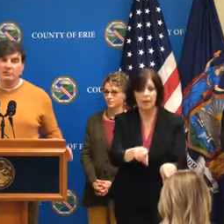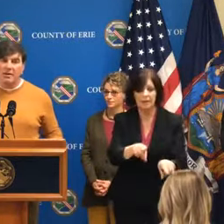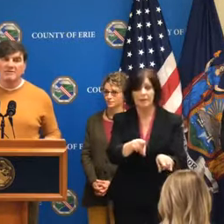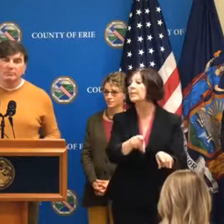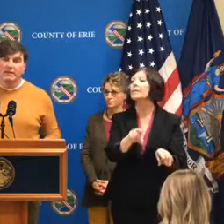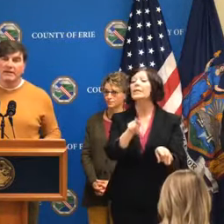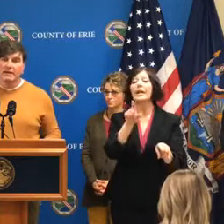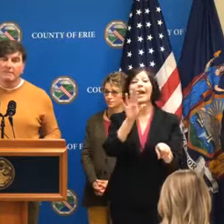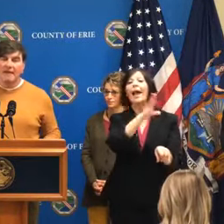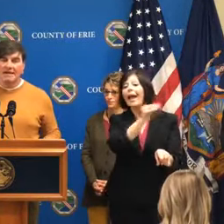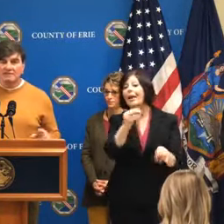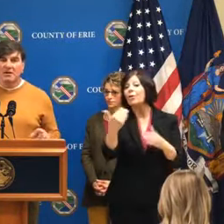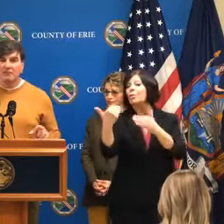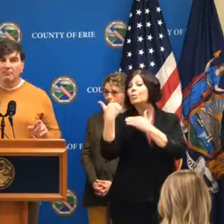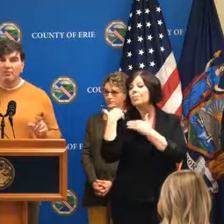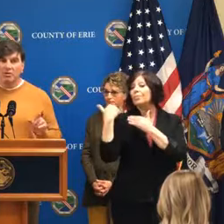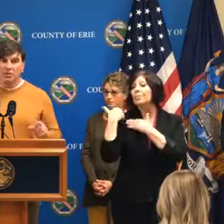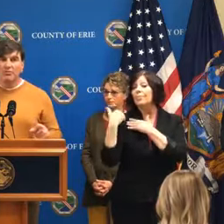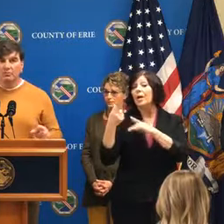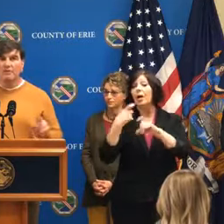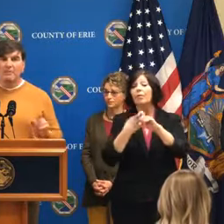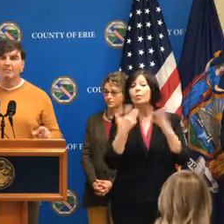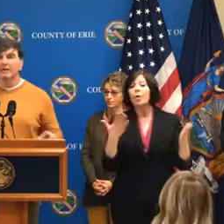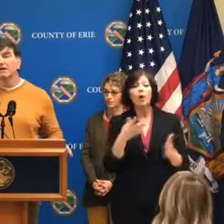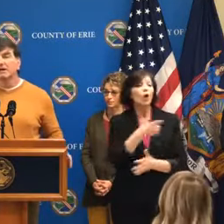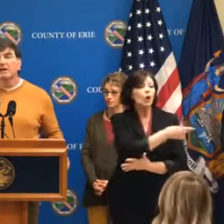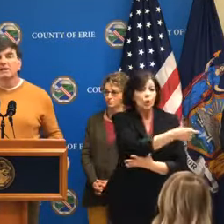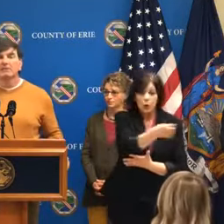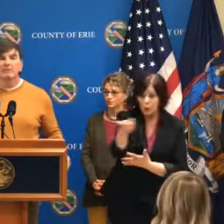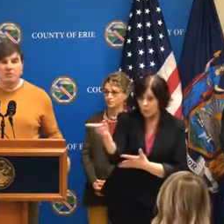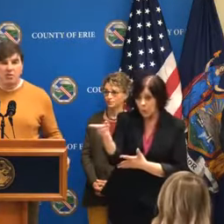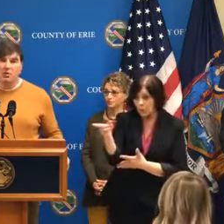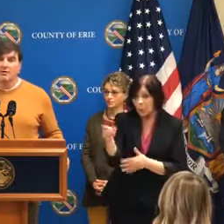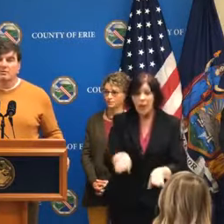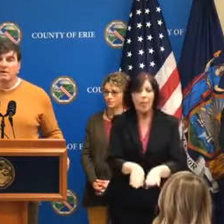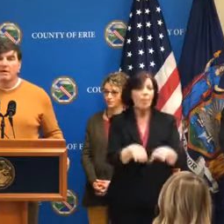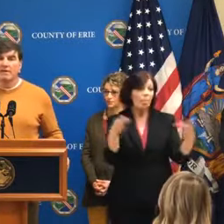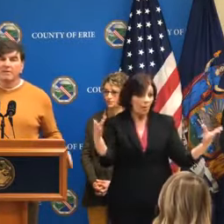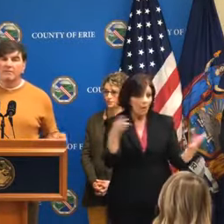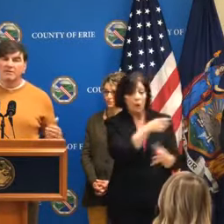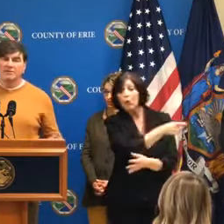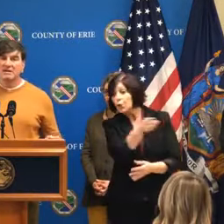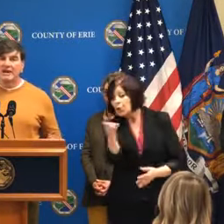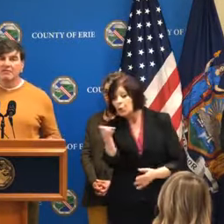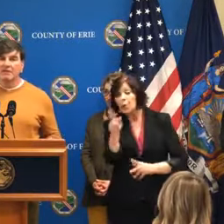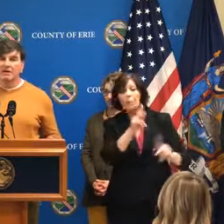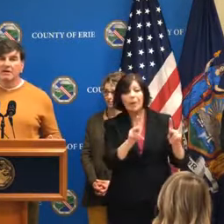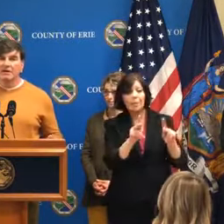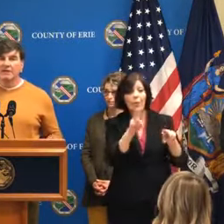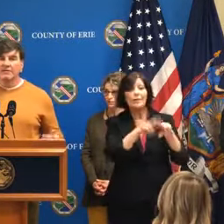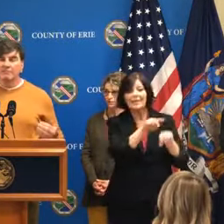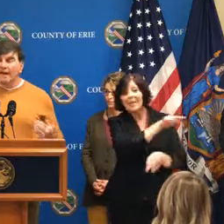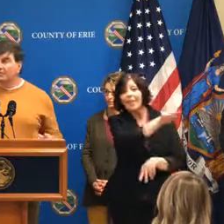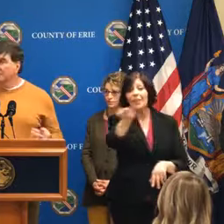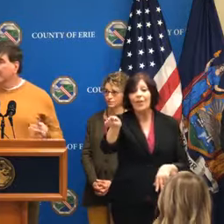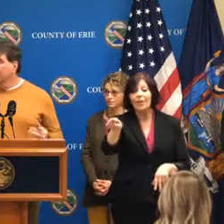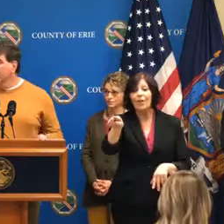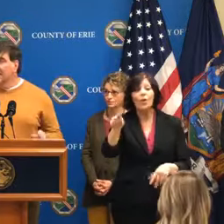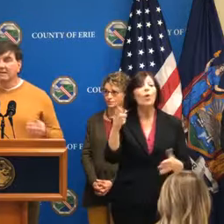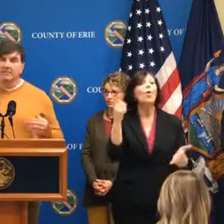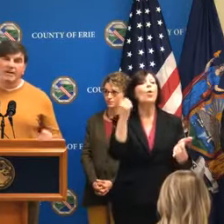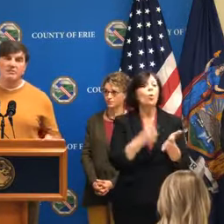that responsibility has to come from you, the public, the viewers, and the people that are sitting out there. The measures